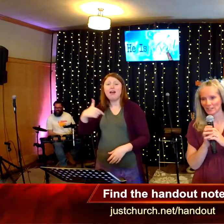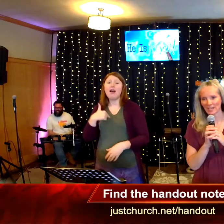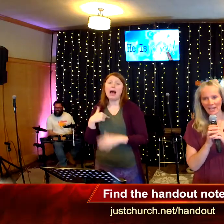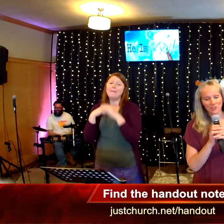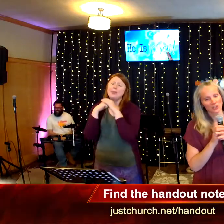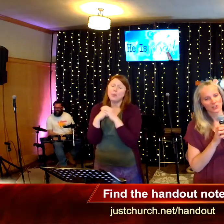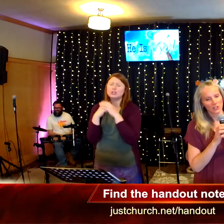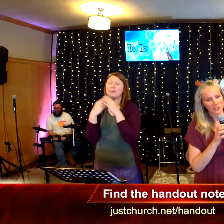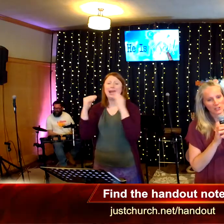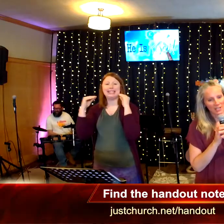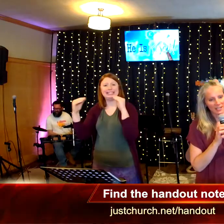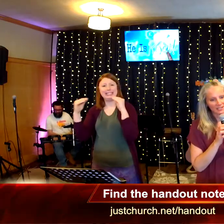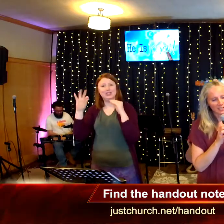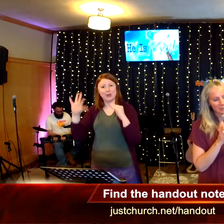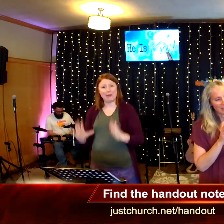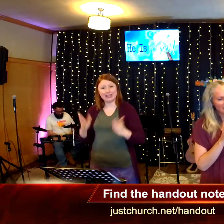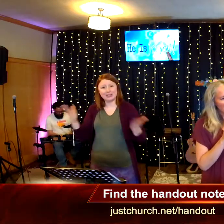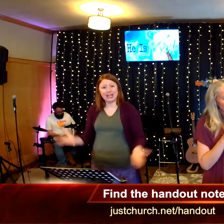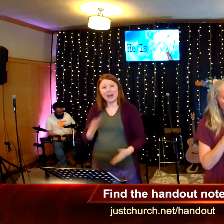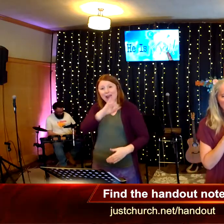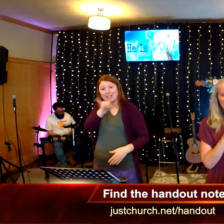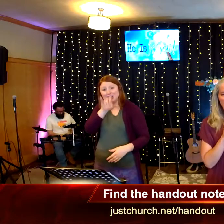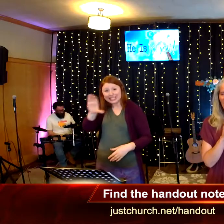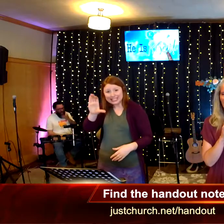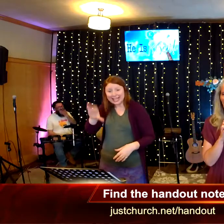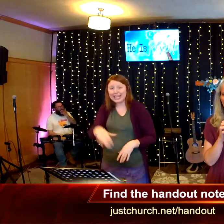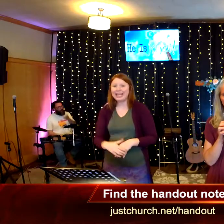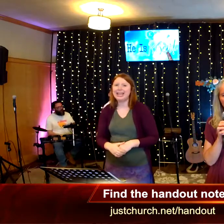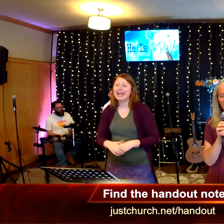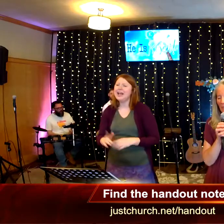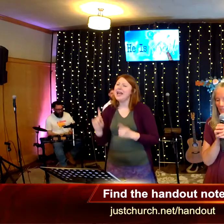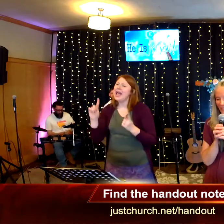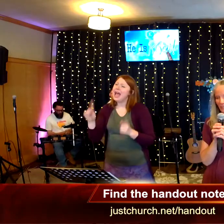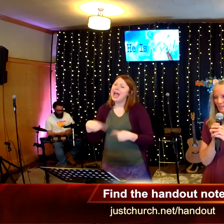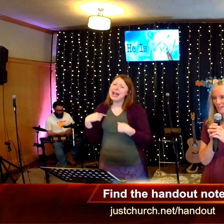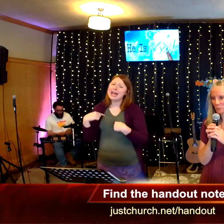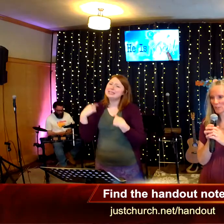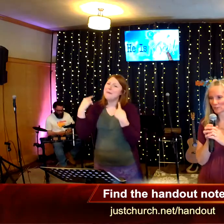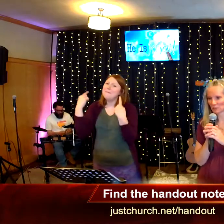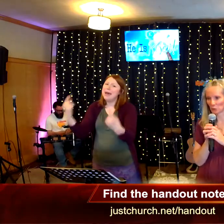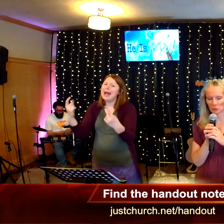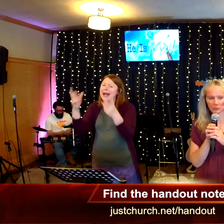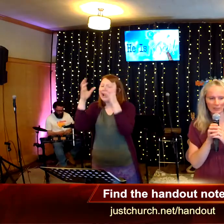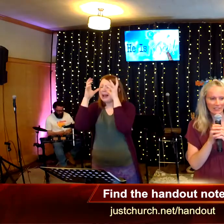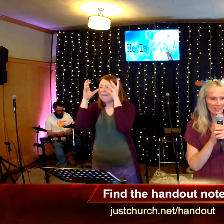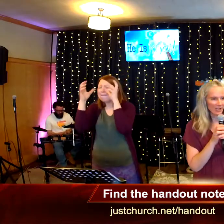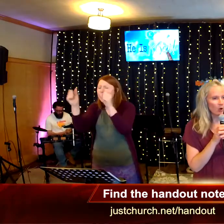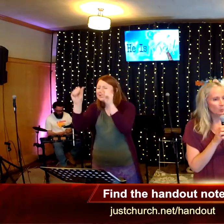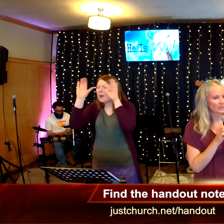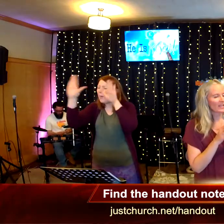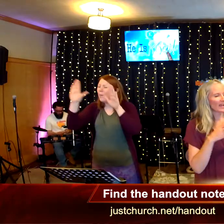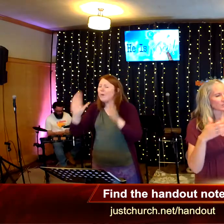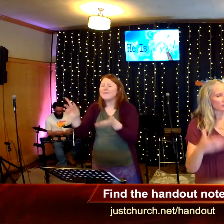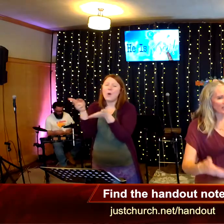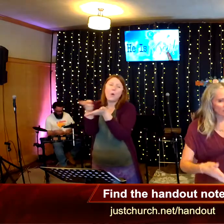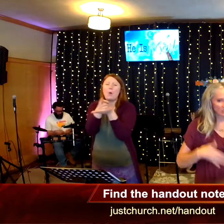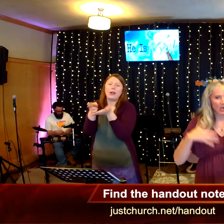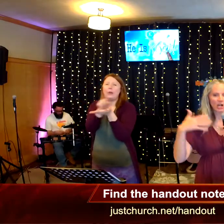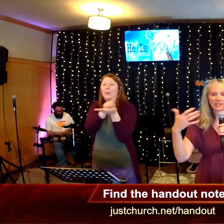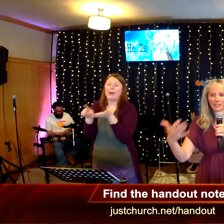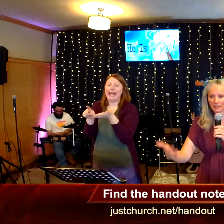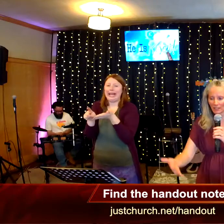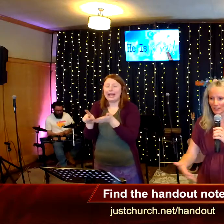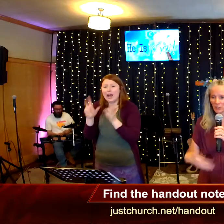here at Just Church. And it has been an amazing and wonderful Holy Week. And I hope, as we've kind of